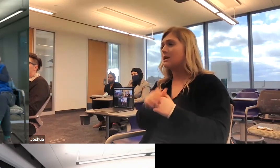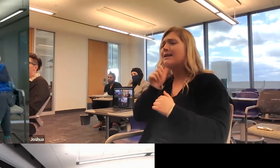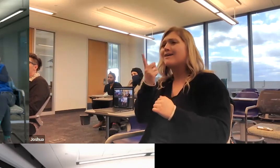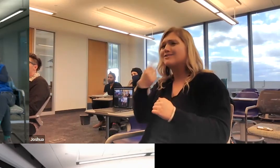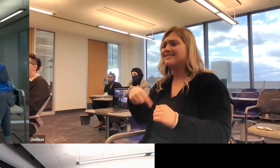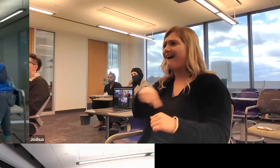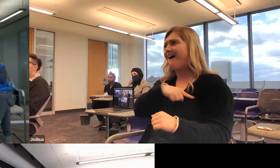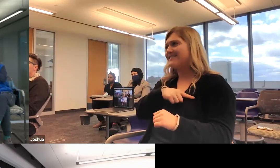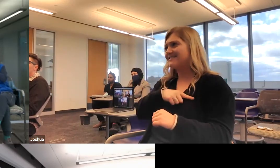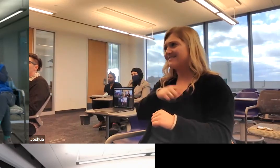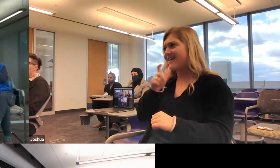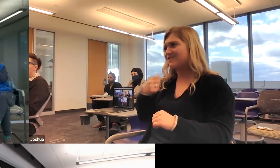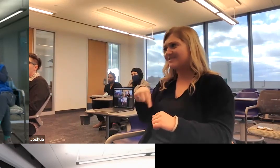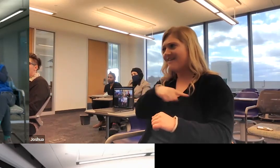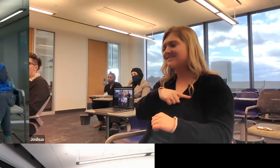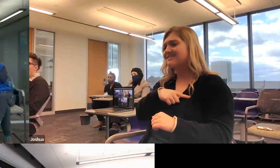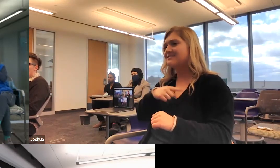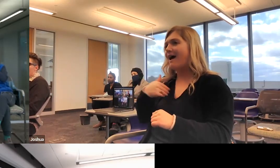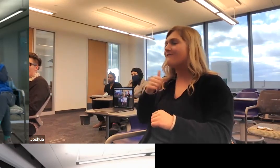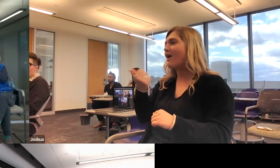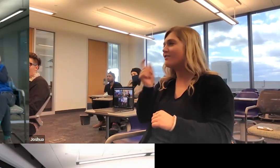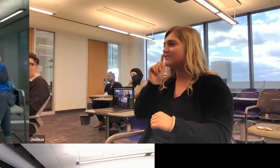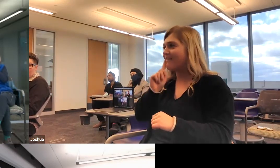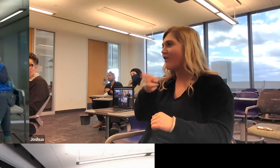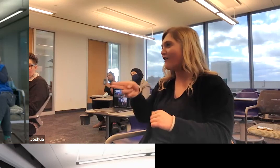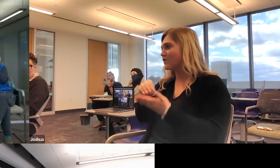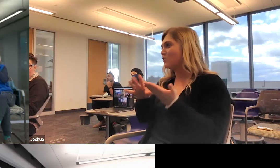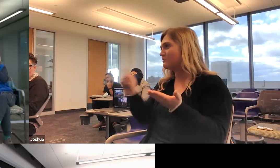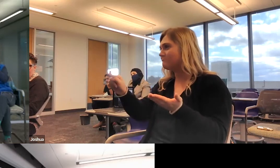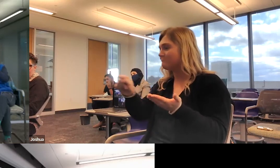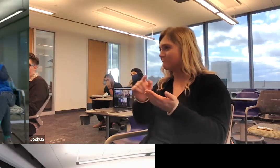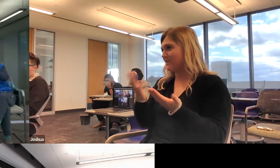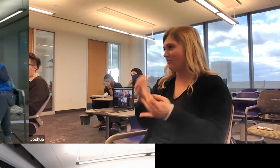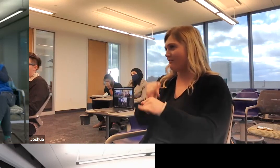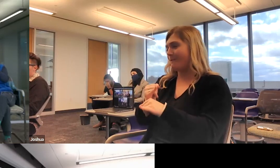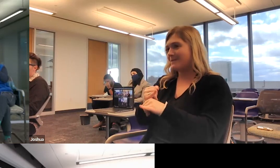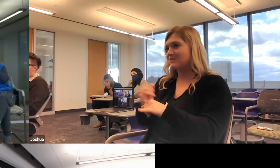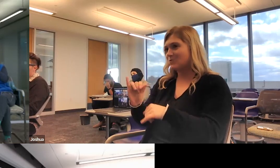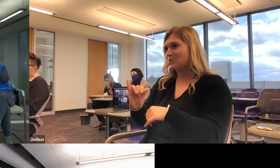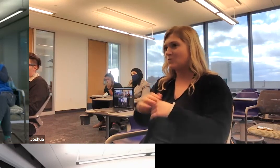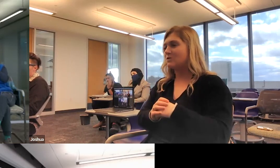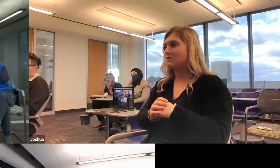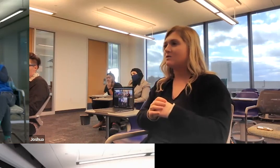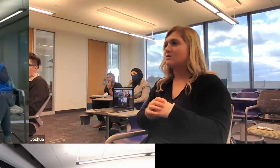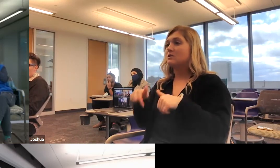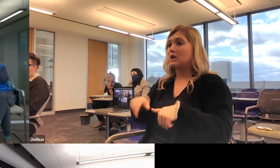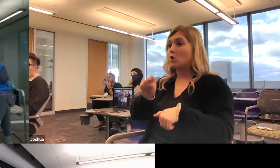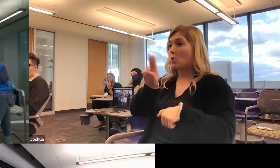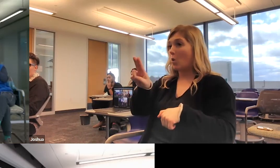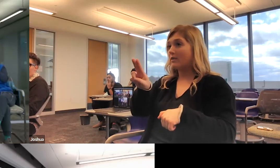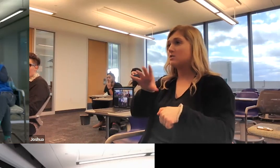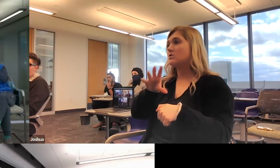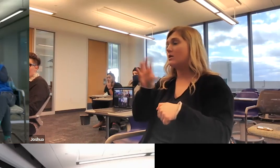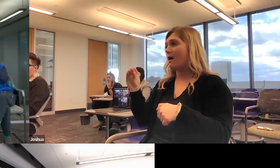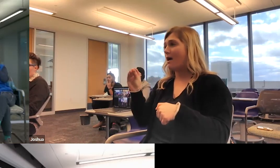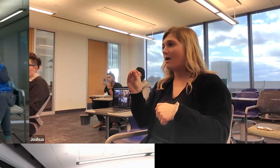us, you know, there are deaf and hard of hearing students on campus as well, both on the Northeastern campus